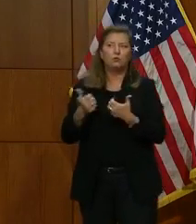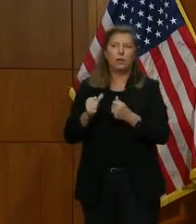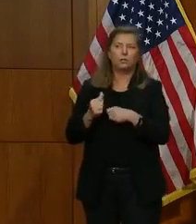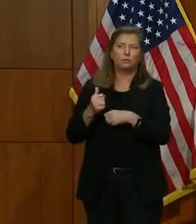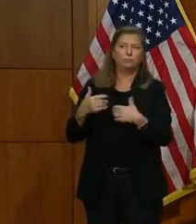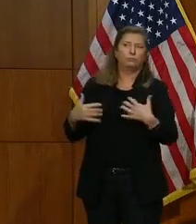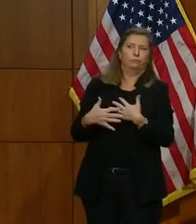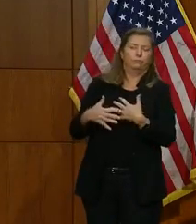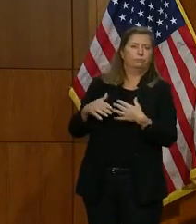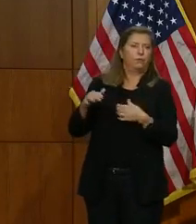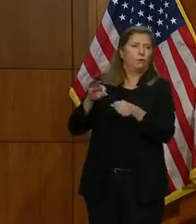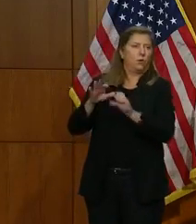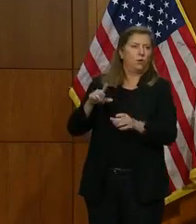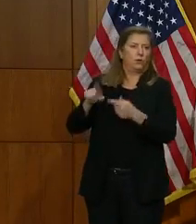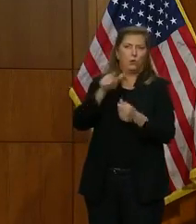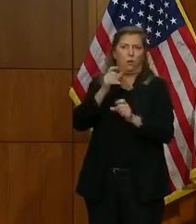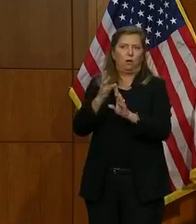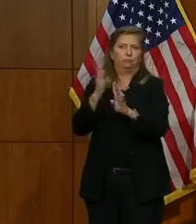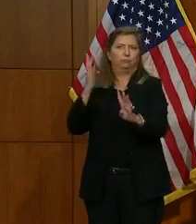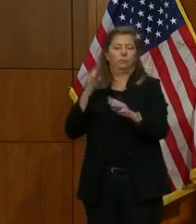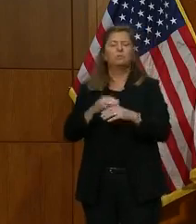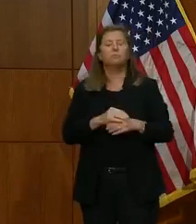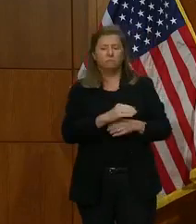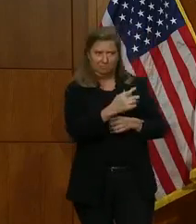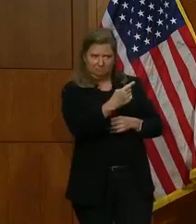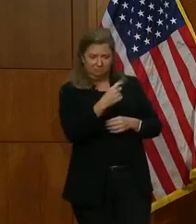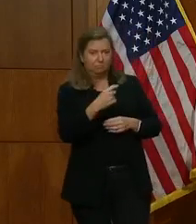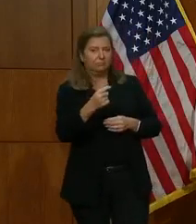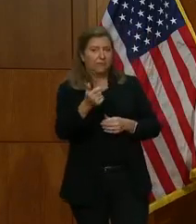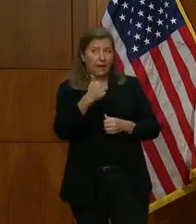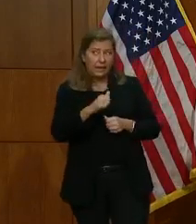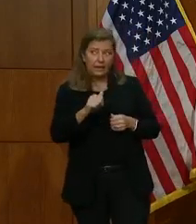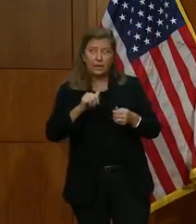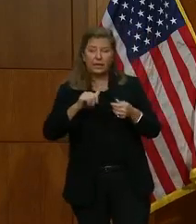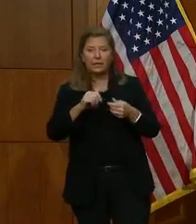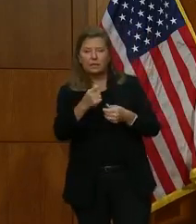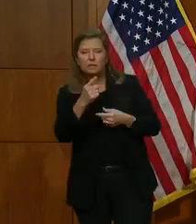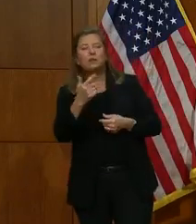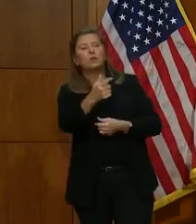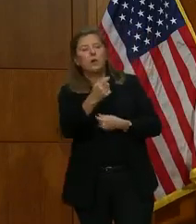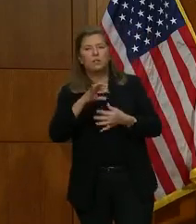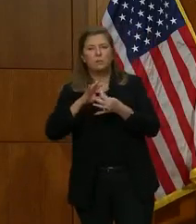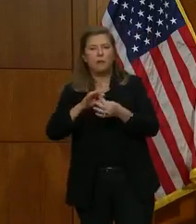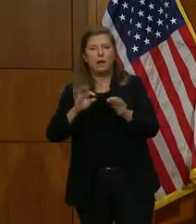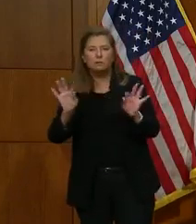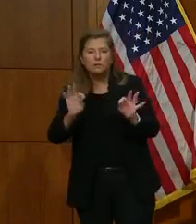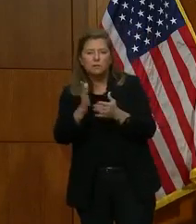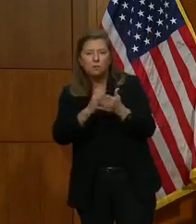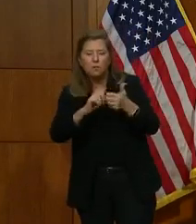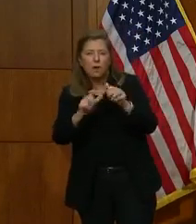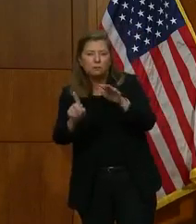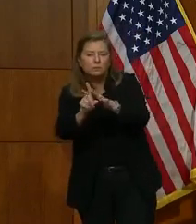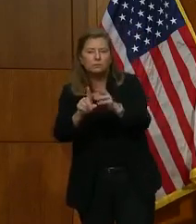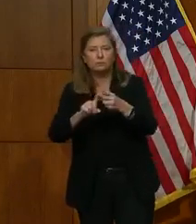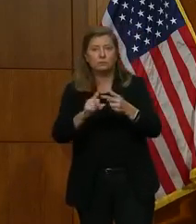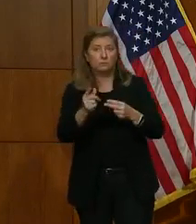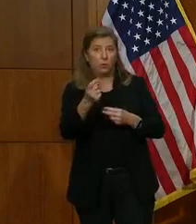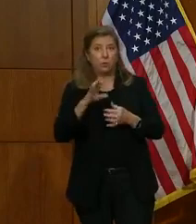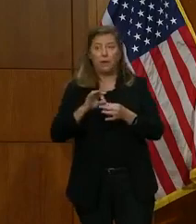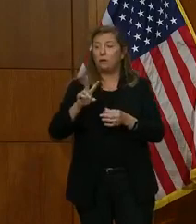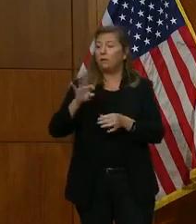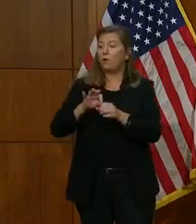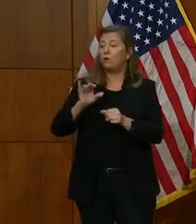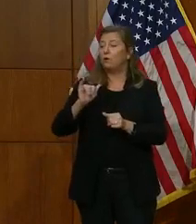The question was to talk a little bit about the minor issues and whether there was any voter intimidation. We've had